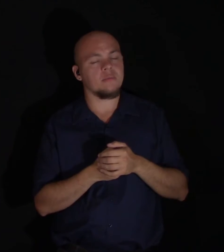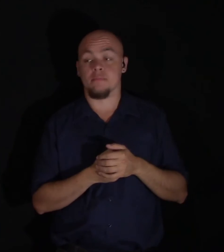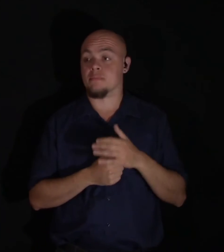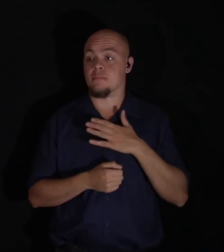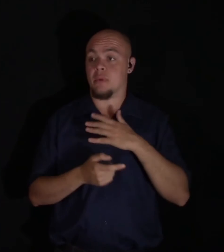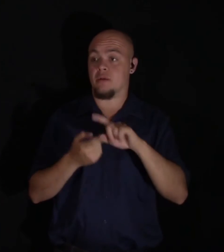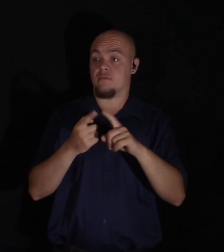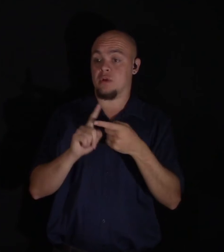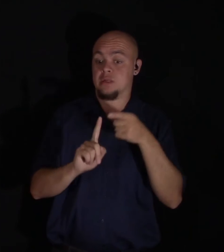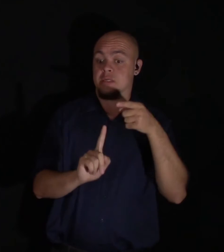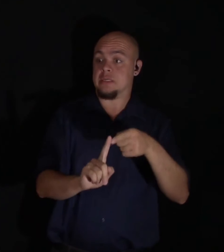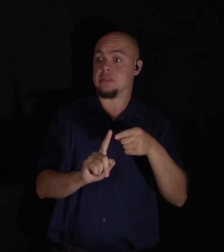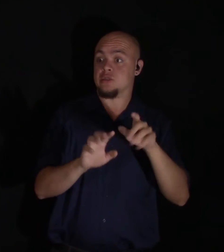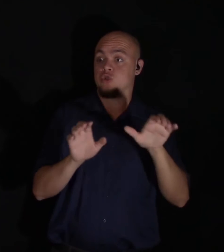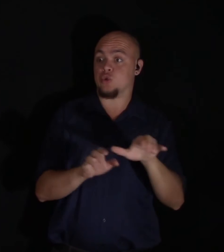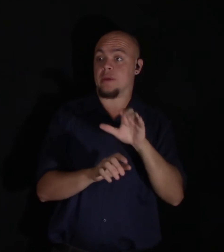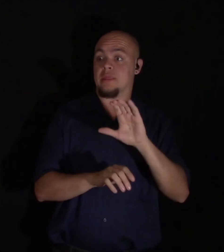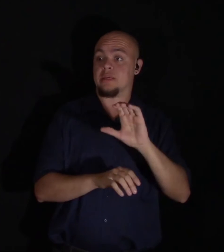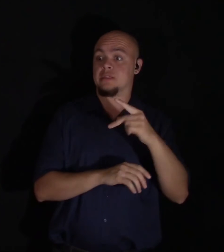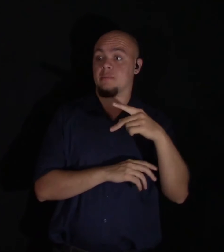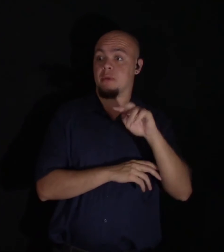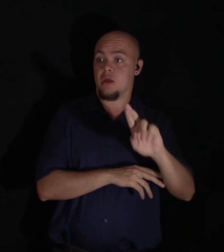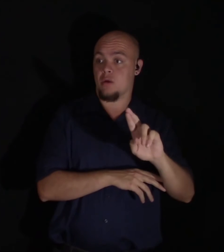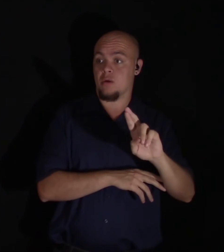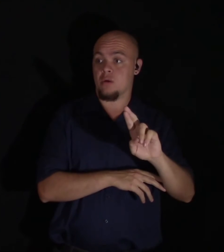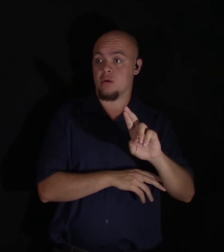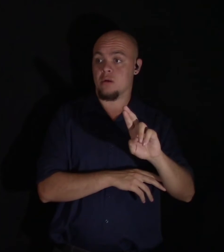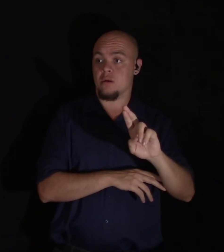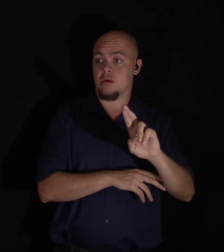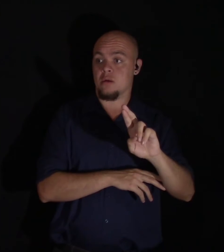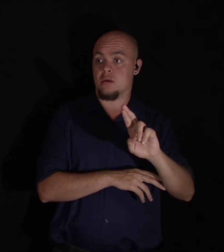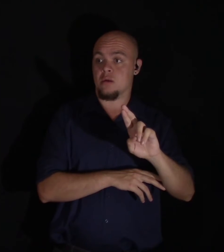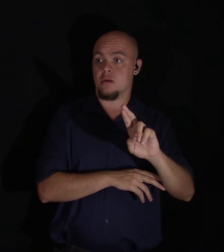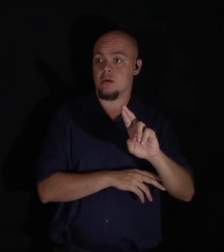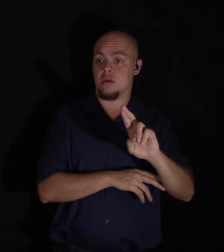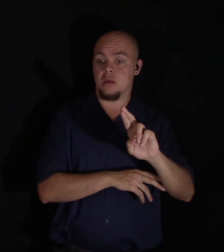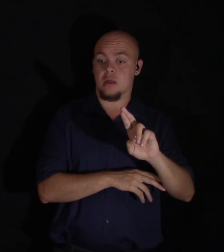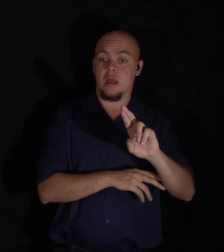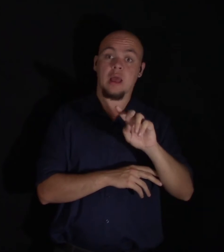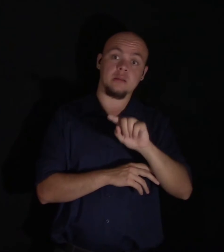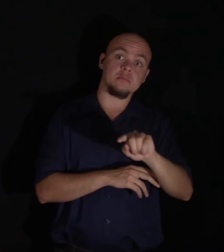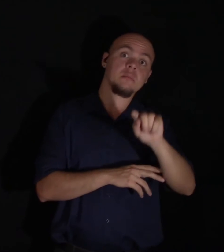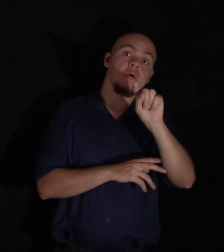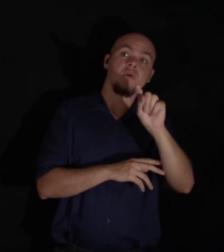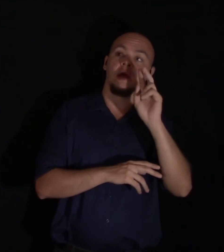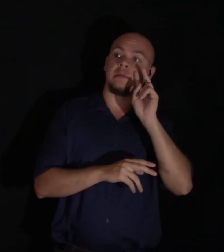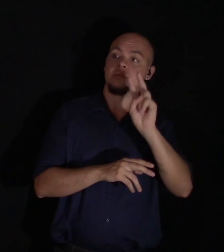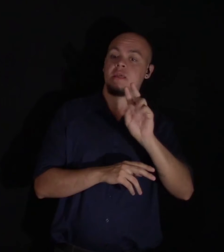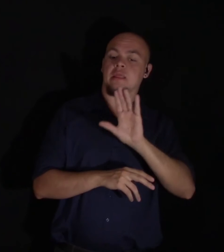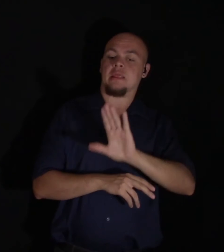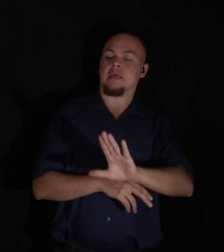CPR." And right above him was the name of the child.